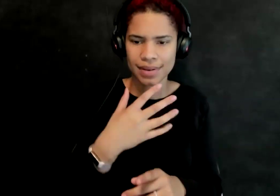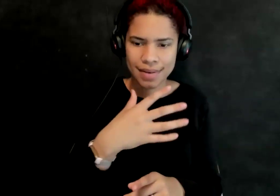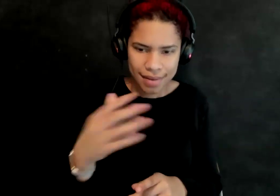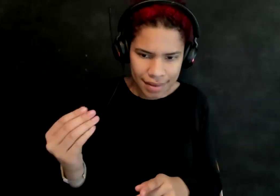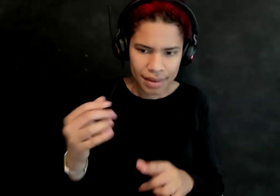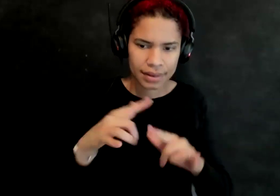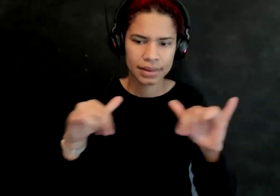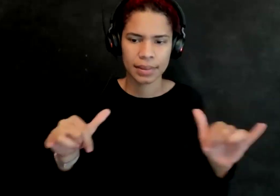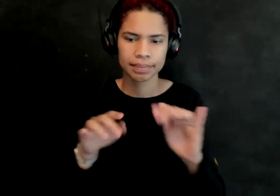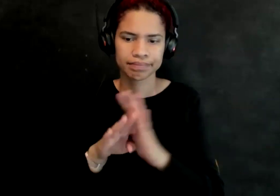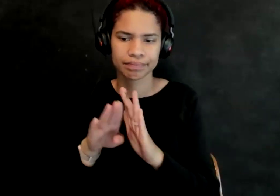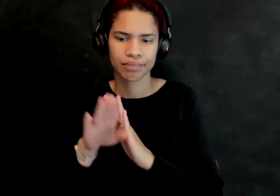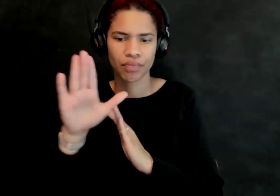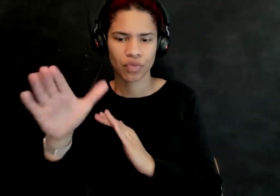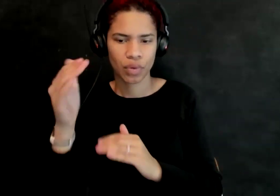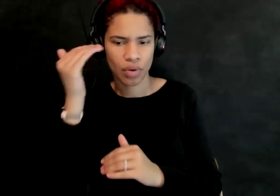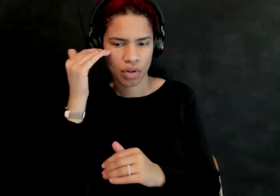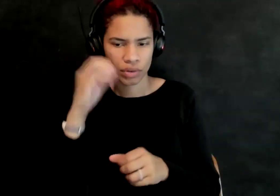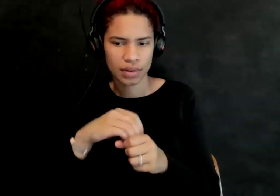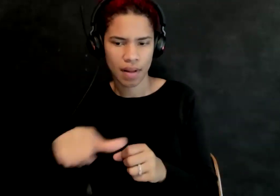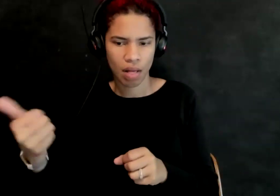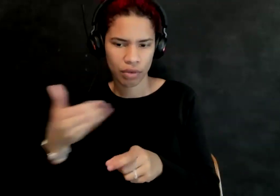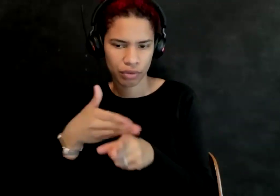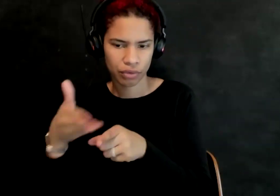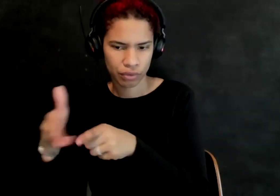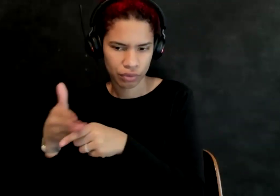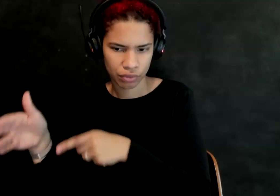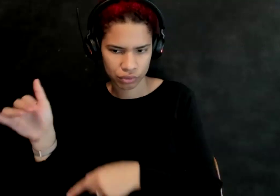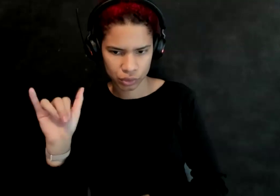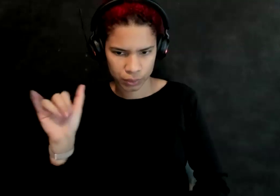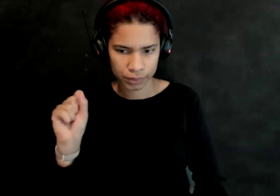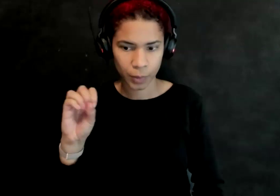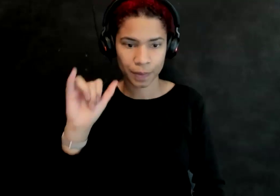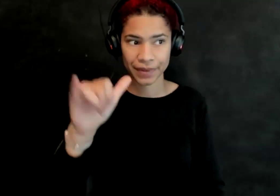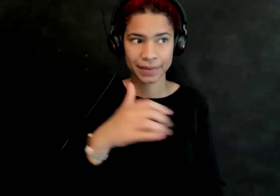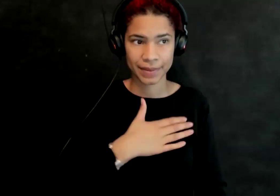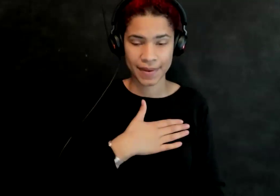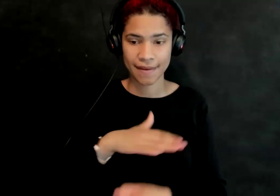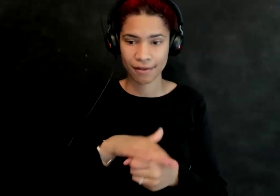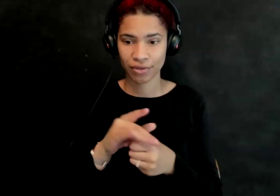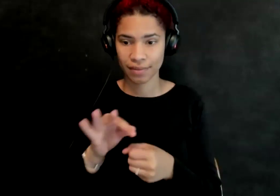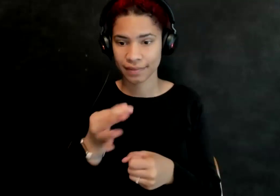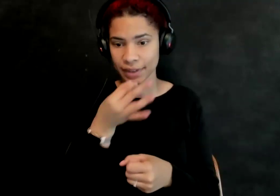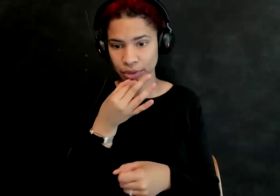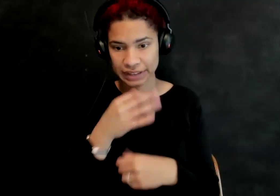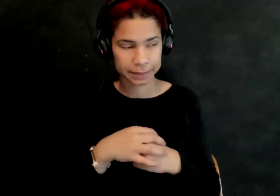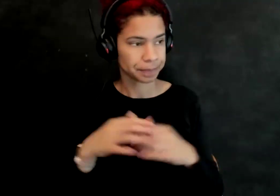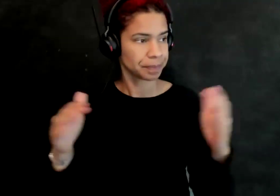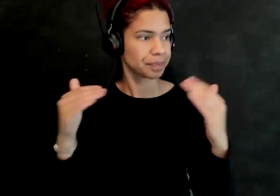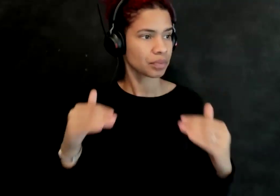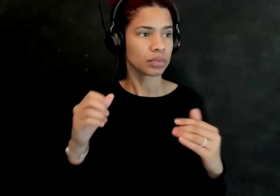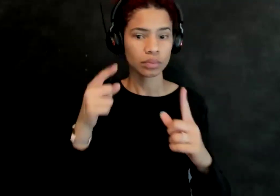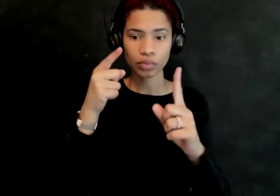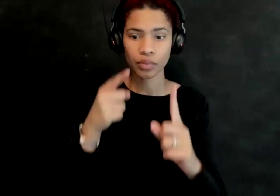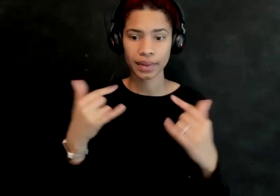developing your knowledge in other content areas. So that's my area of expertise. So objectives today are going to